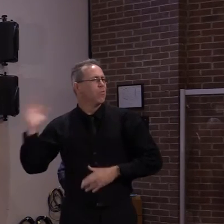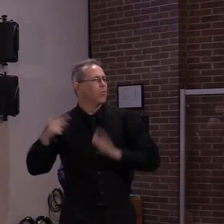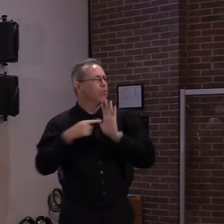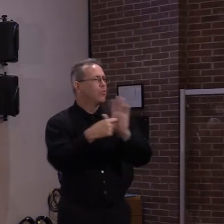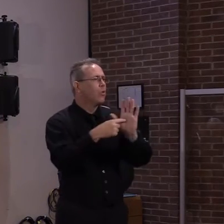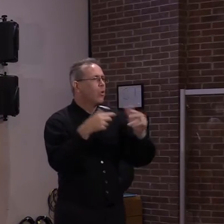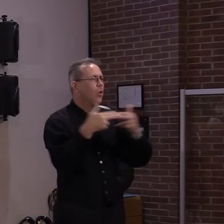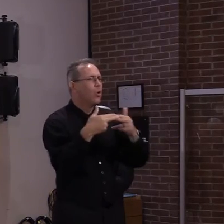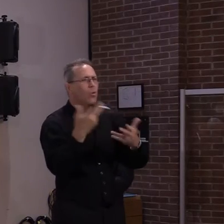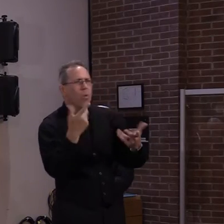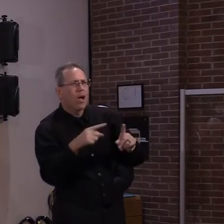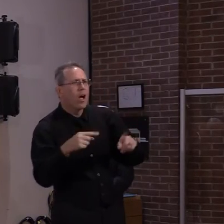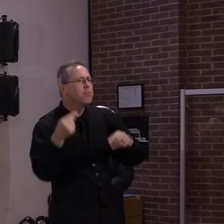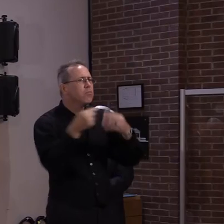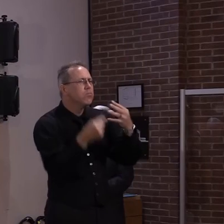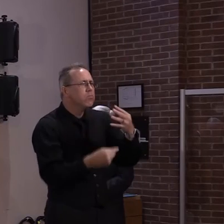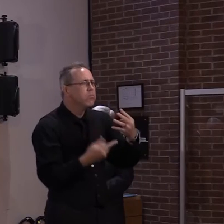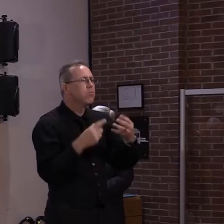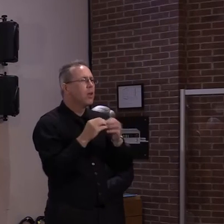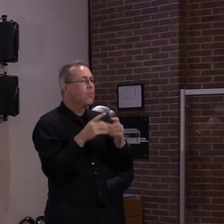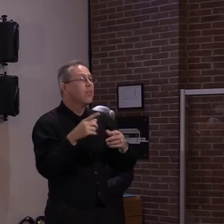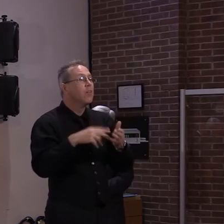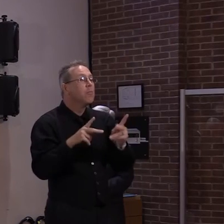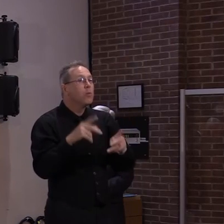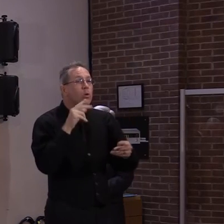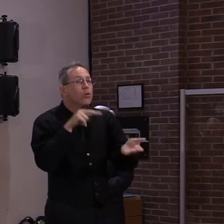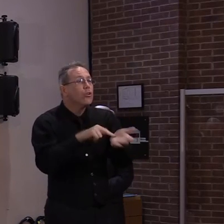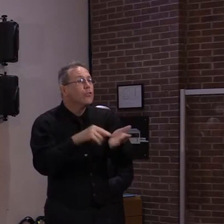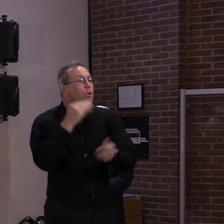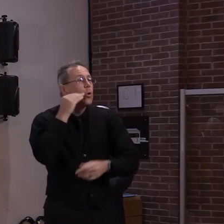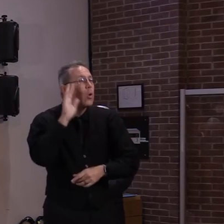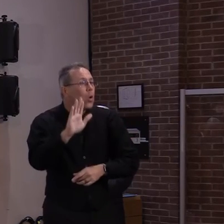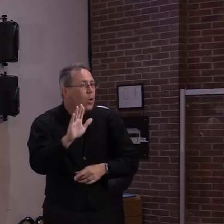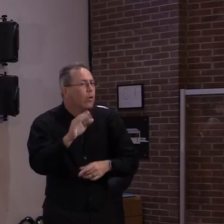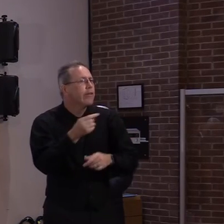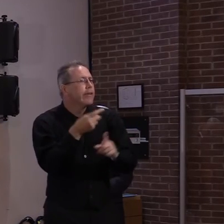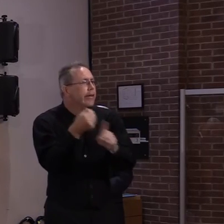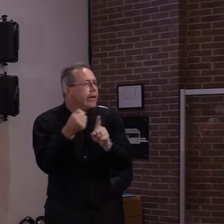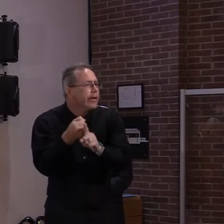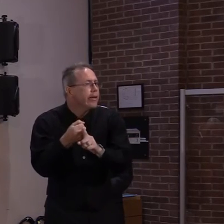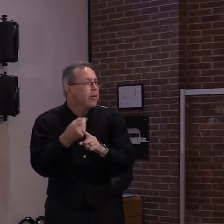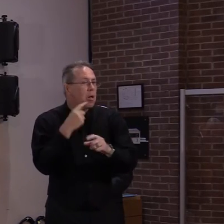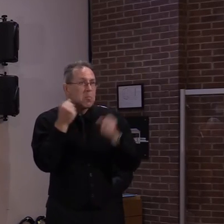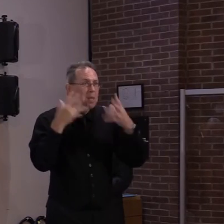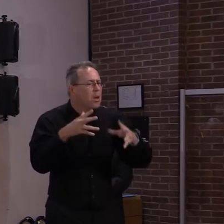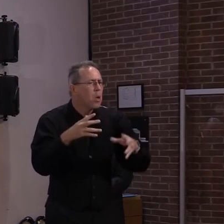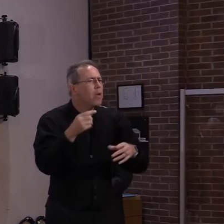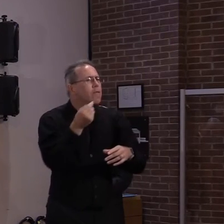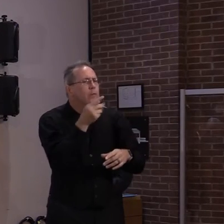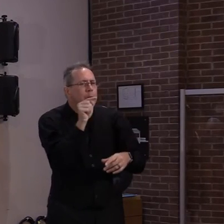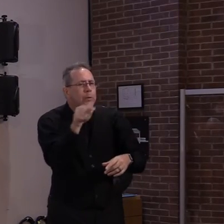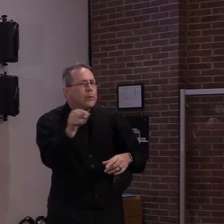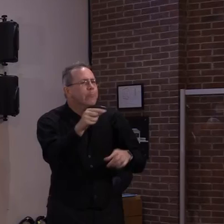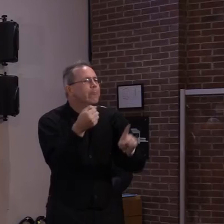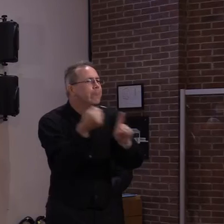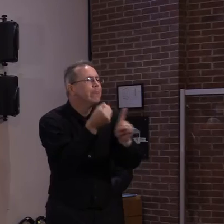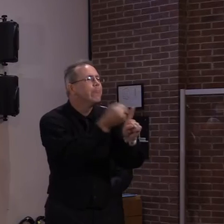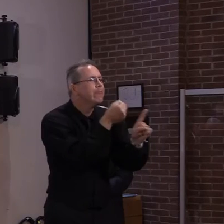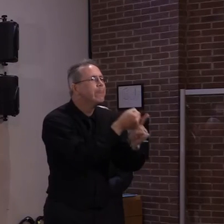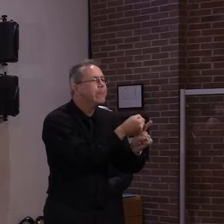a number, but not a large number, of long-term care facilities that do have active cases in some